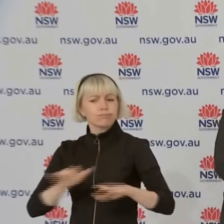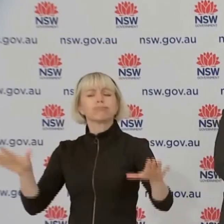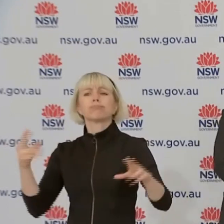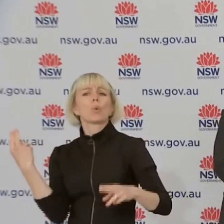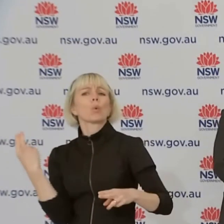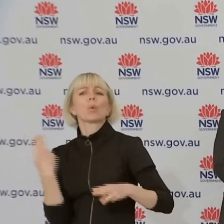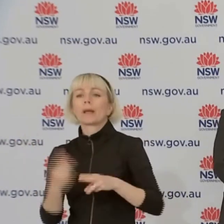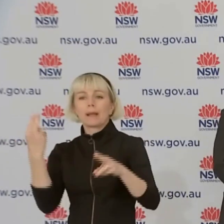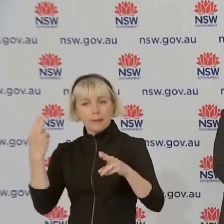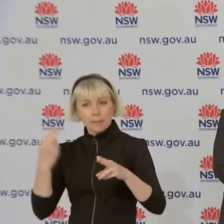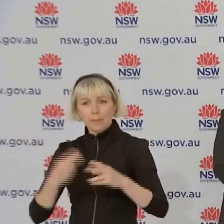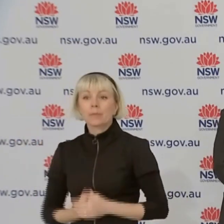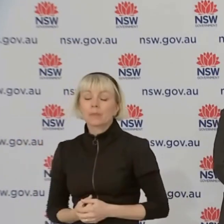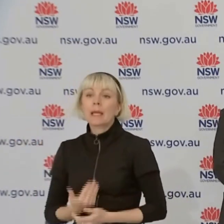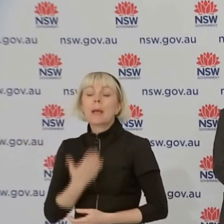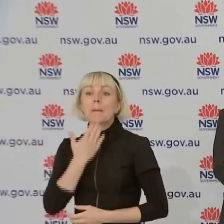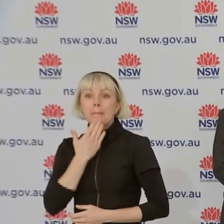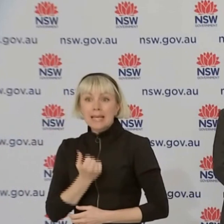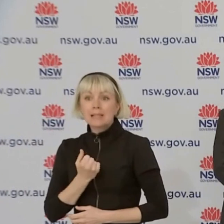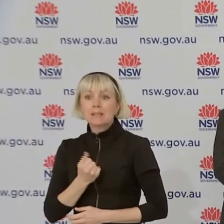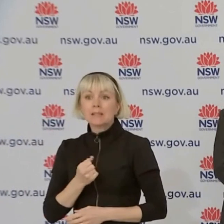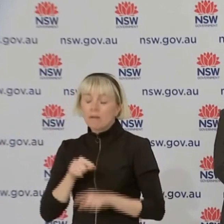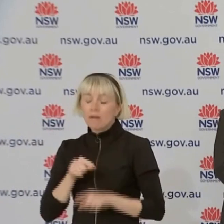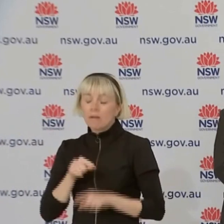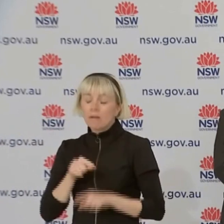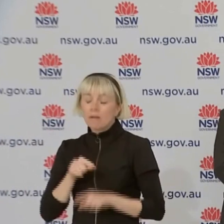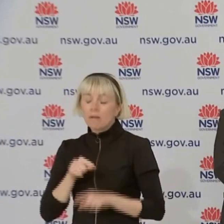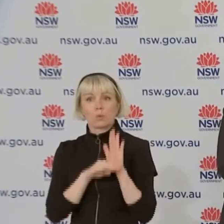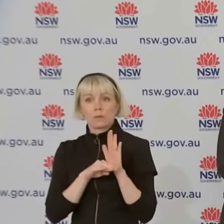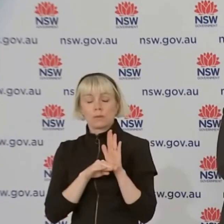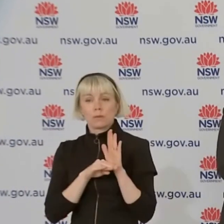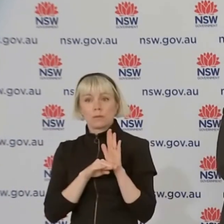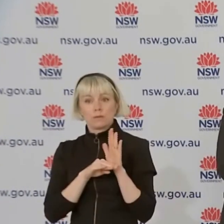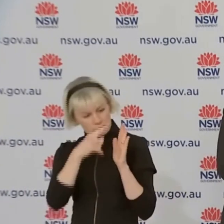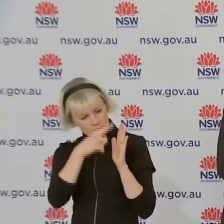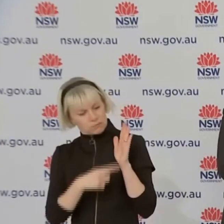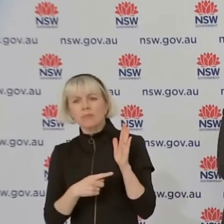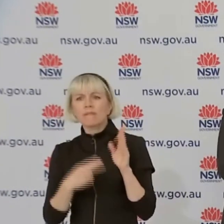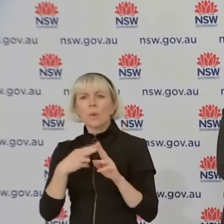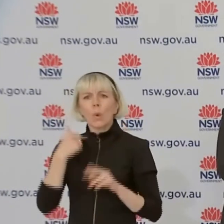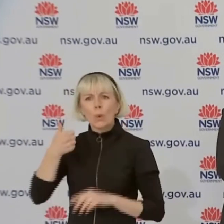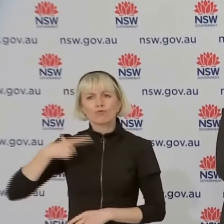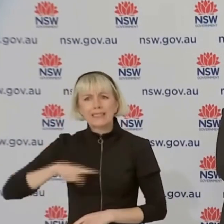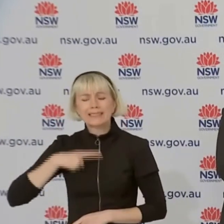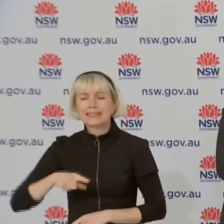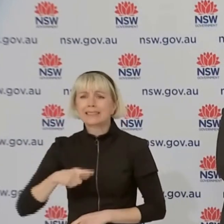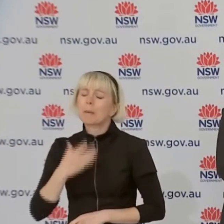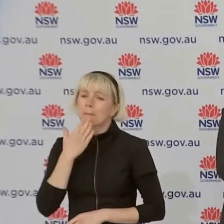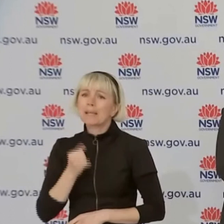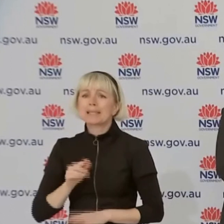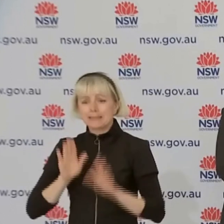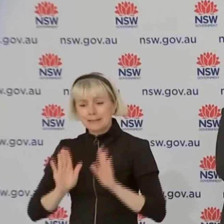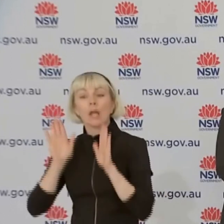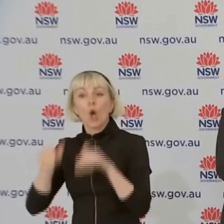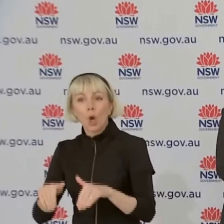settings. So we ask everybody to please stick to the settings that are in place. They're there for a reason. And you need to also look at the various challenges we have